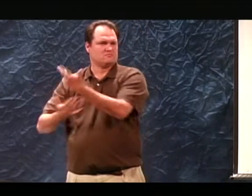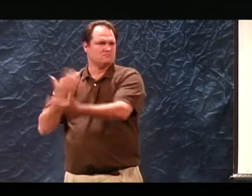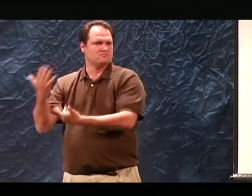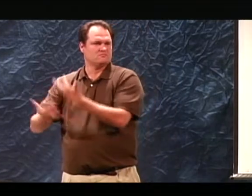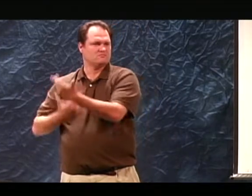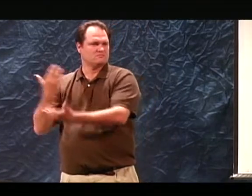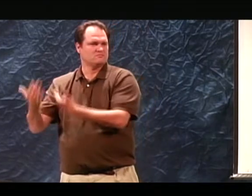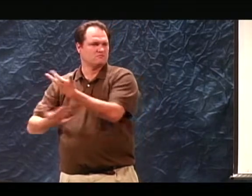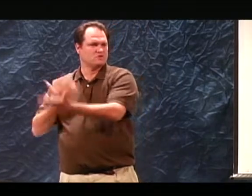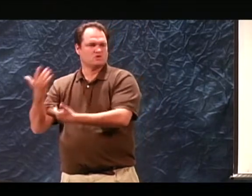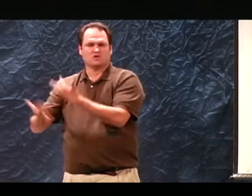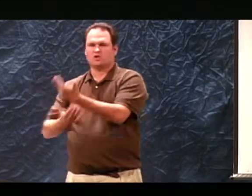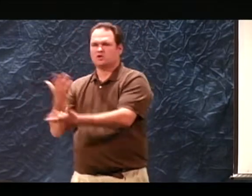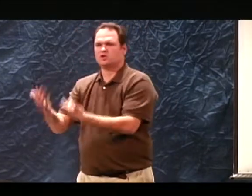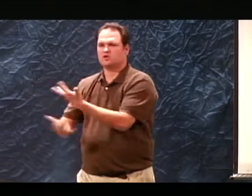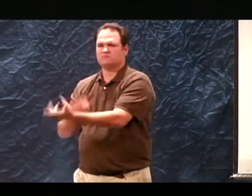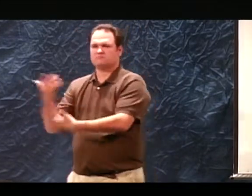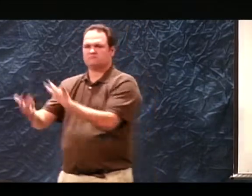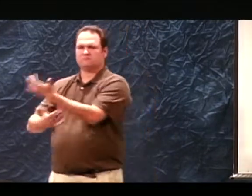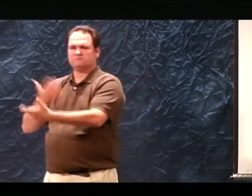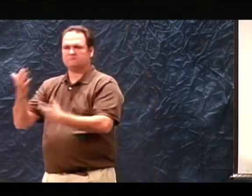lifeless and thrown into the fire